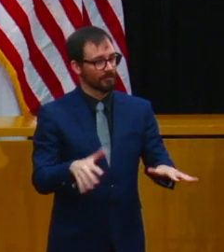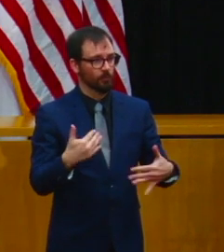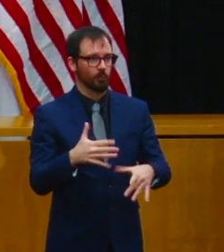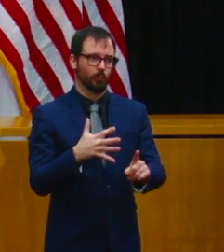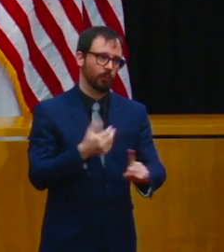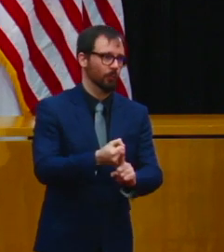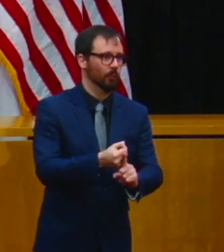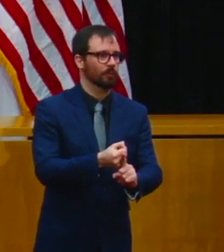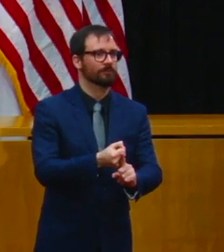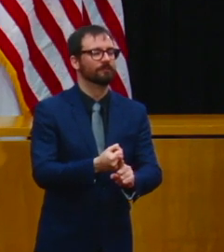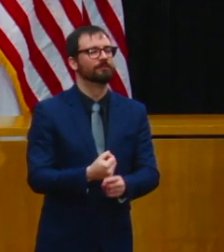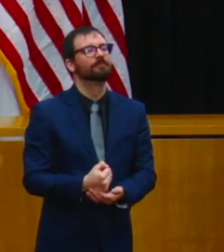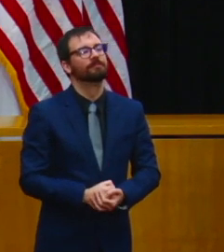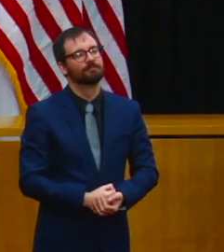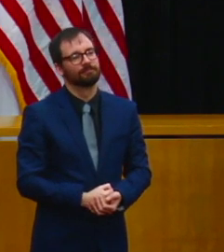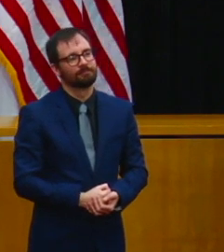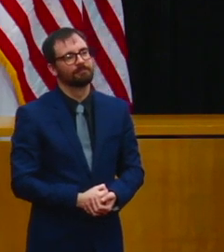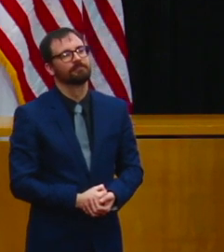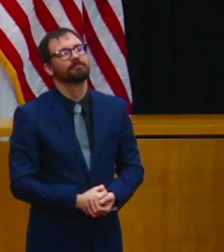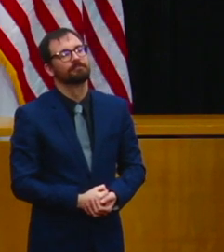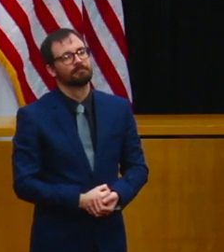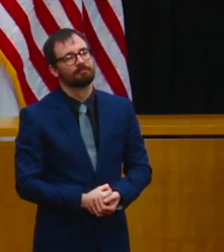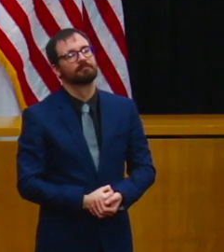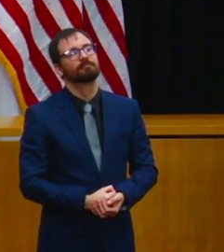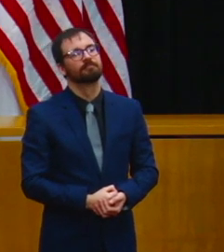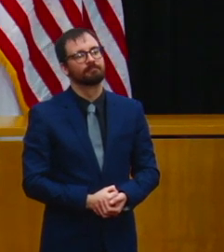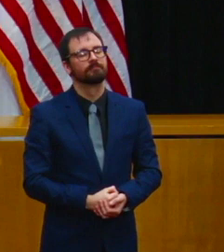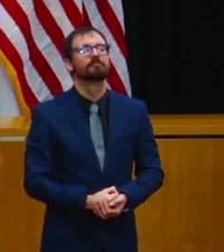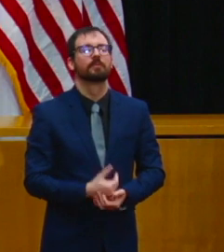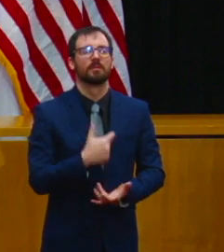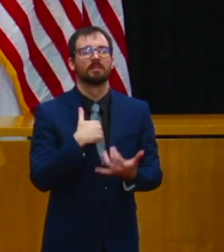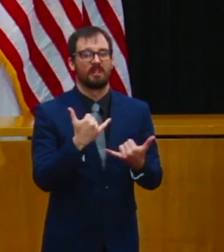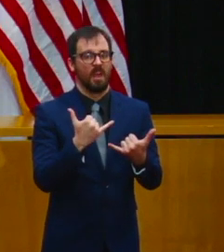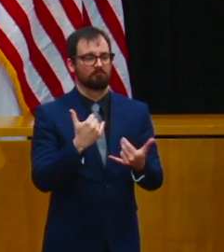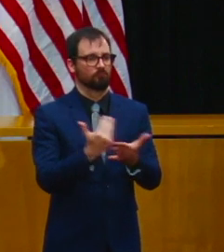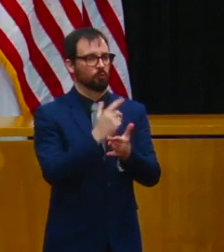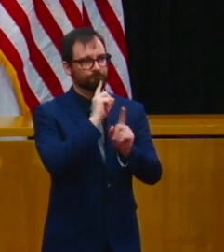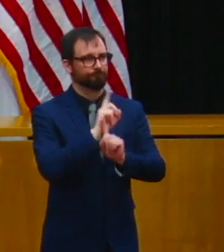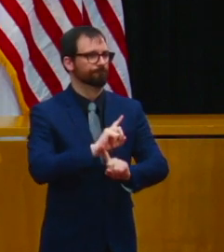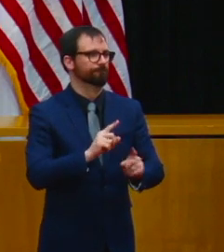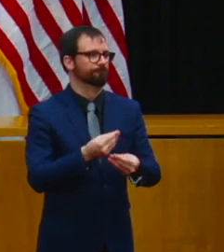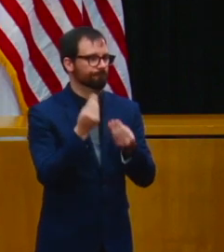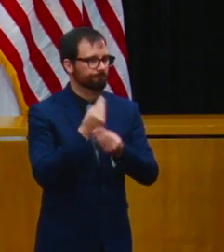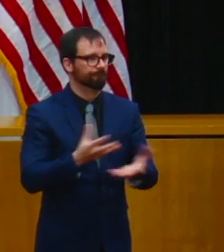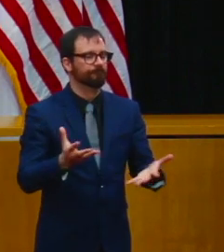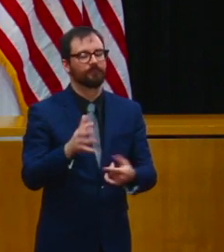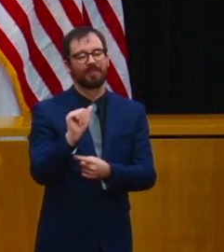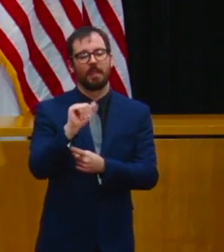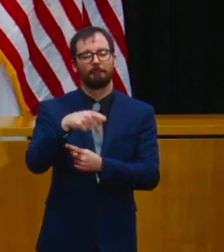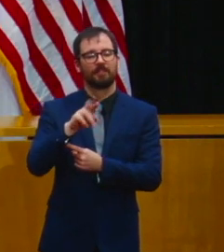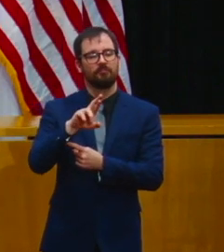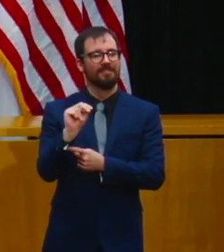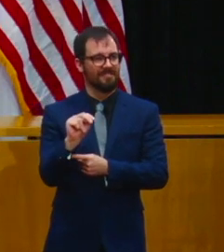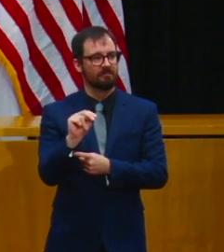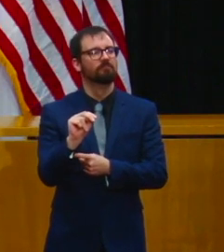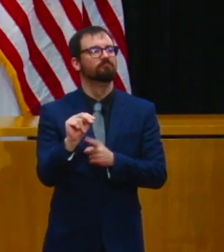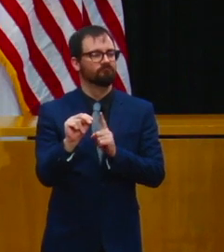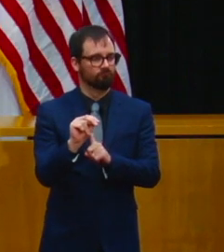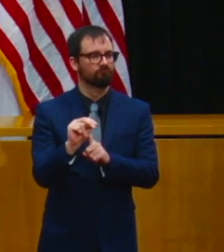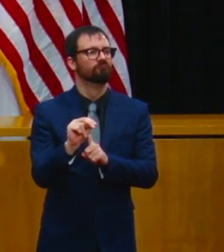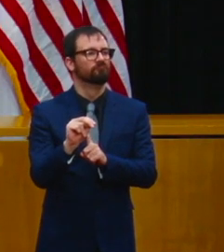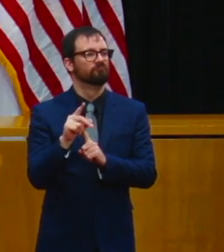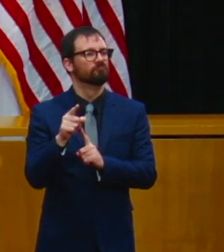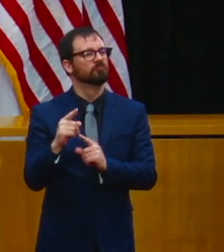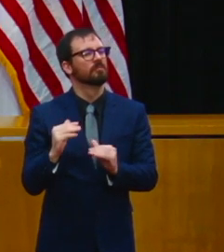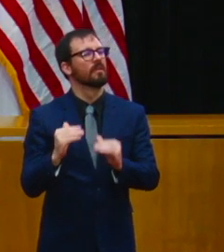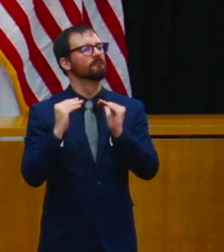nurses, otherwise known as APRNs, of which we have 13,642 of them in the Commonwealth, in good